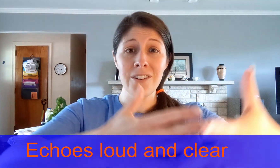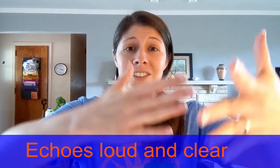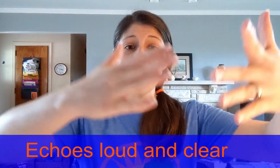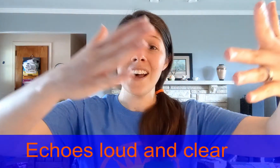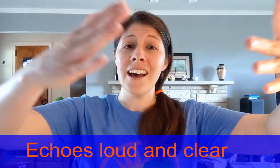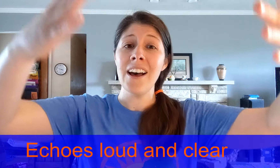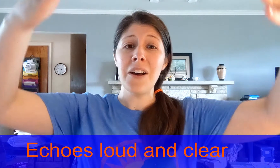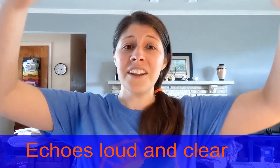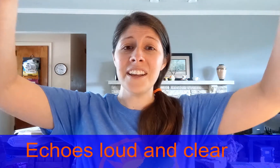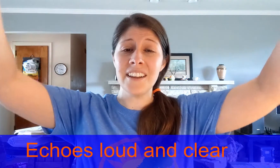echoes loud and